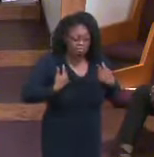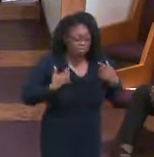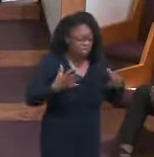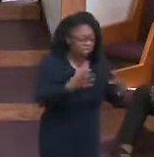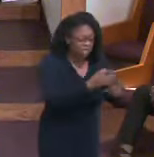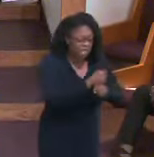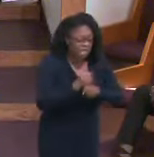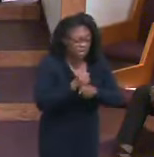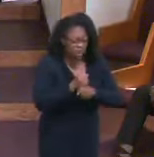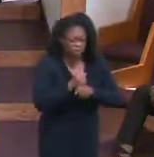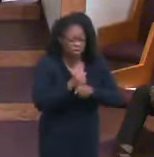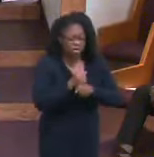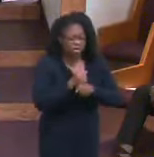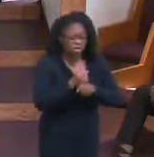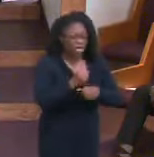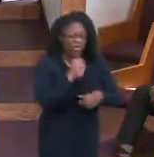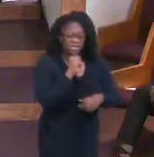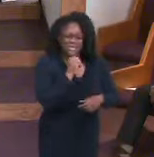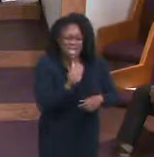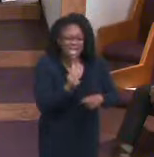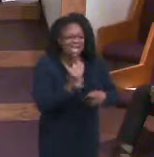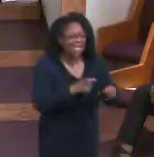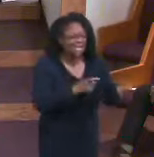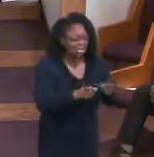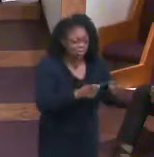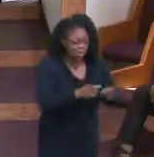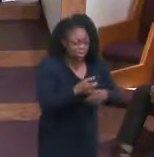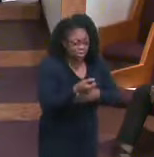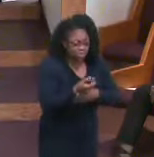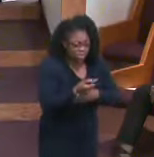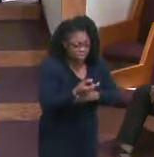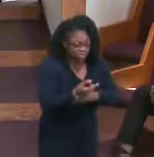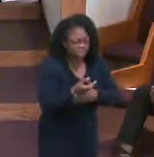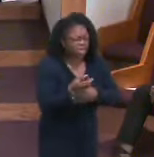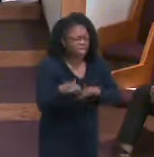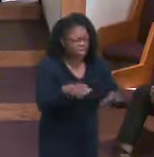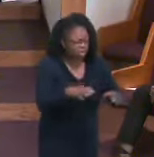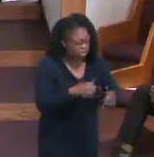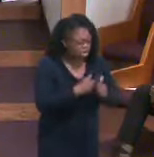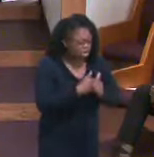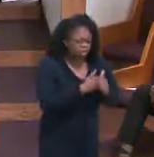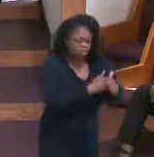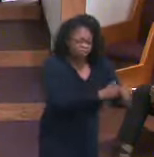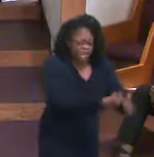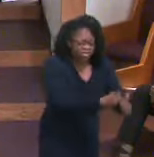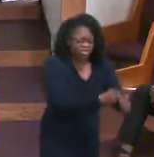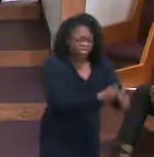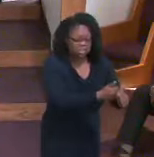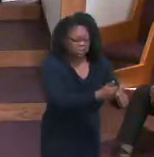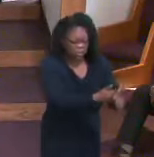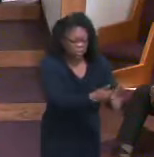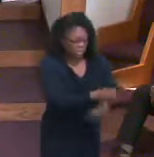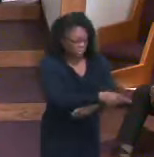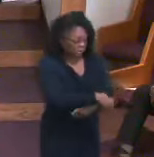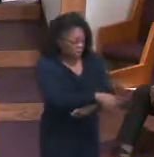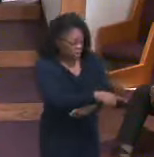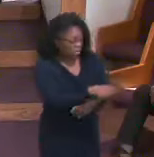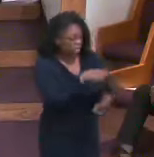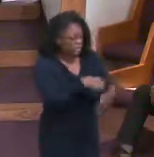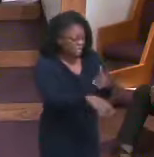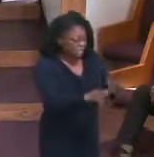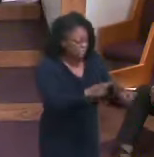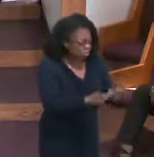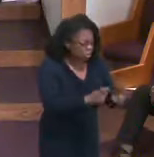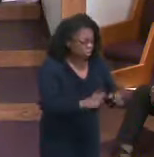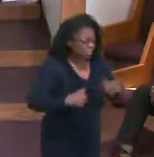his control, and there is little that he can do but follow the directions of those who are now in control of his life. They control